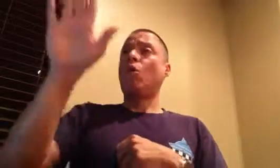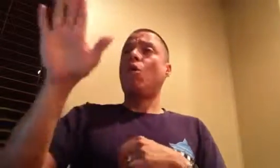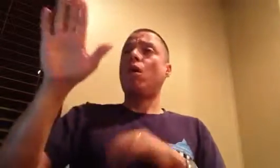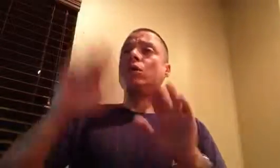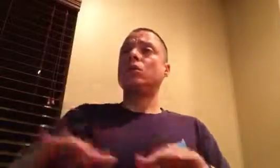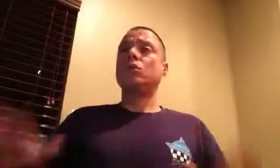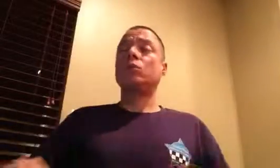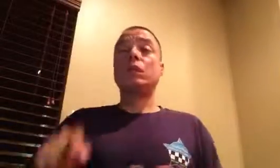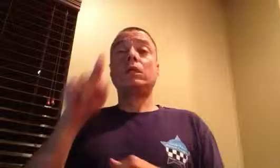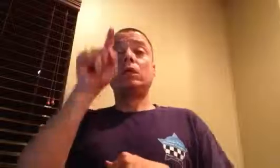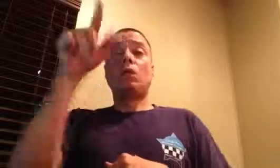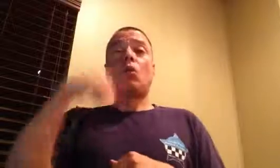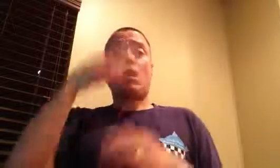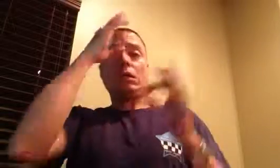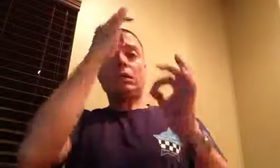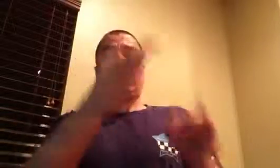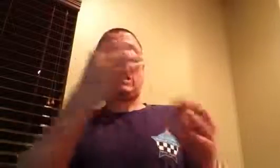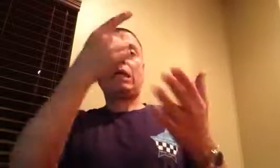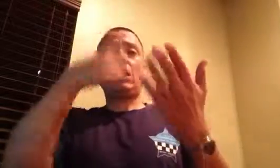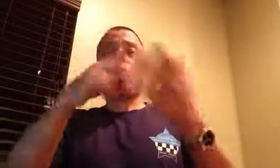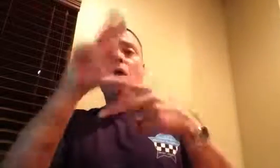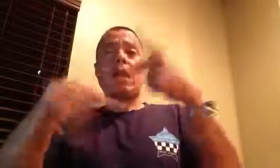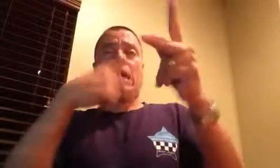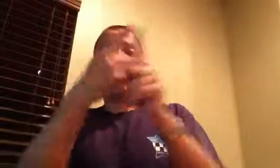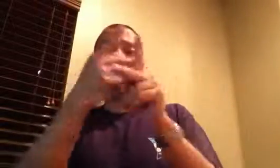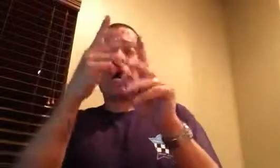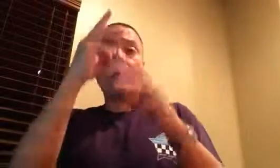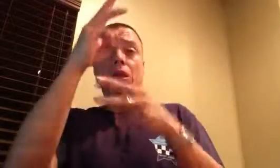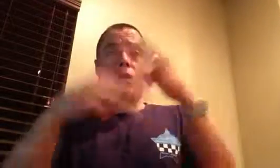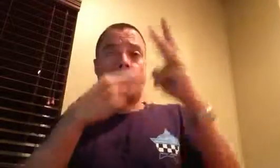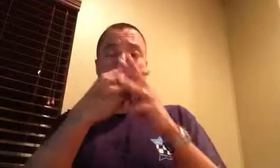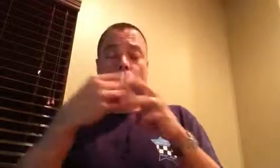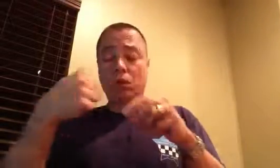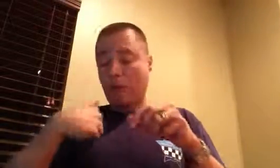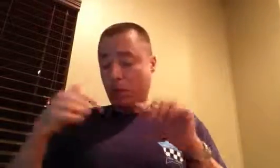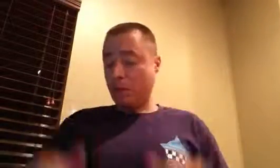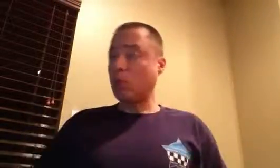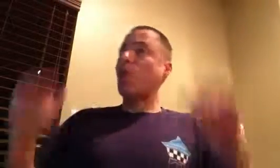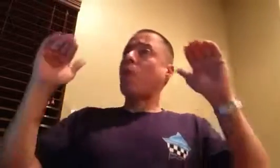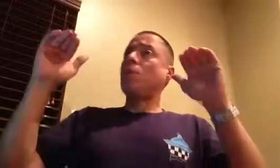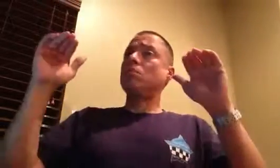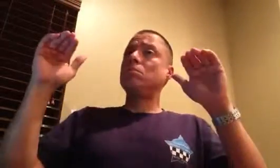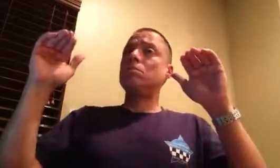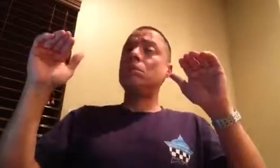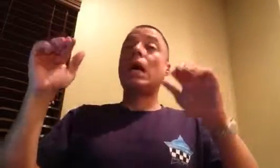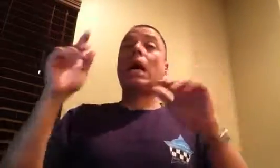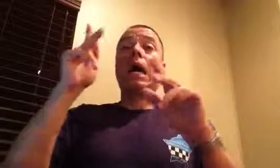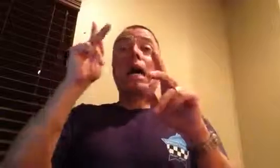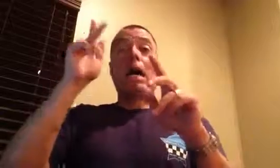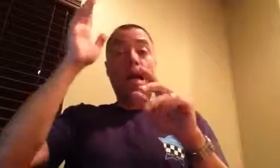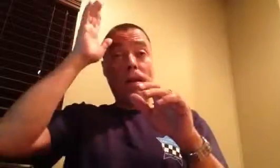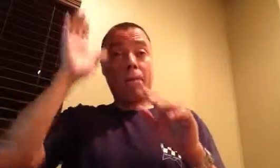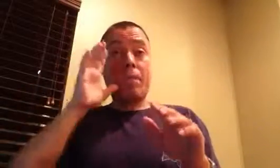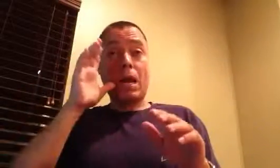You are deciding what kind of world you are growing up in. Parents should be able to comfort their children by saying,